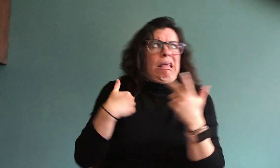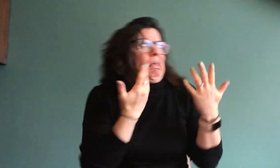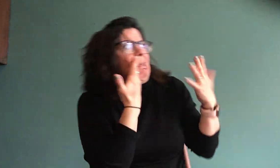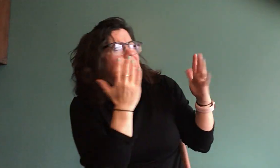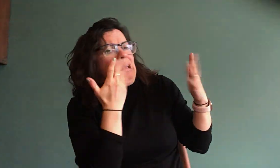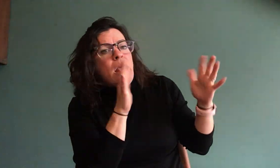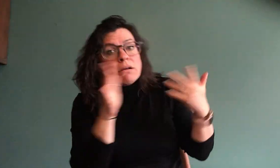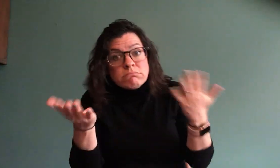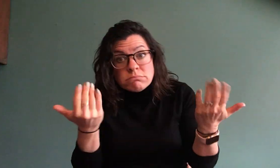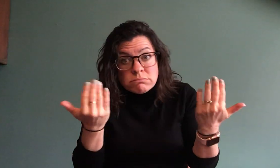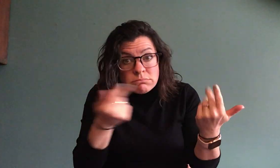so?